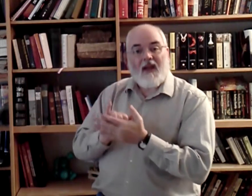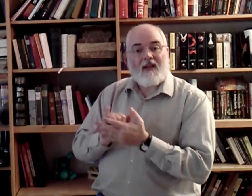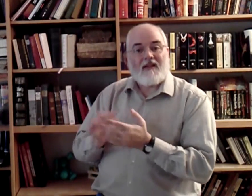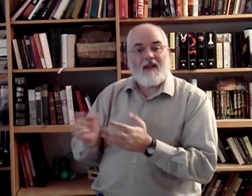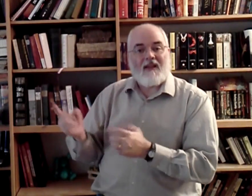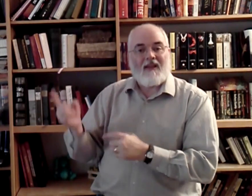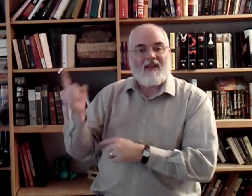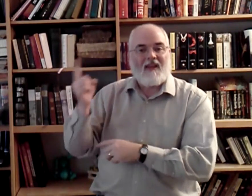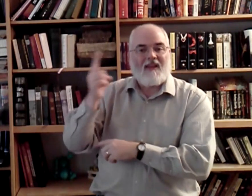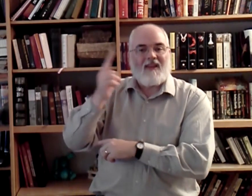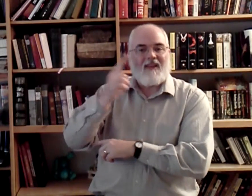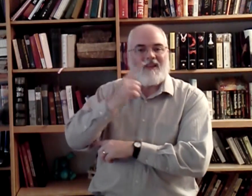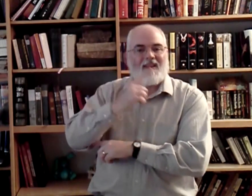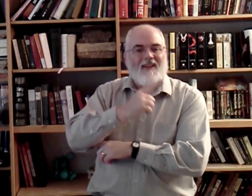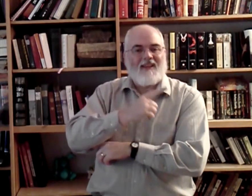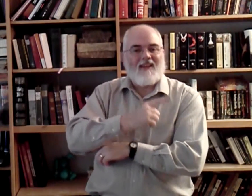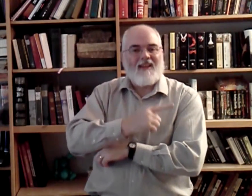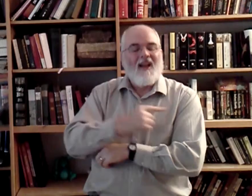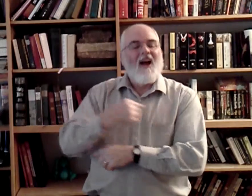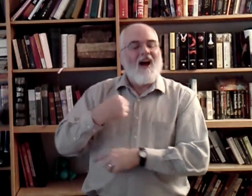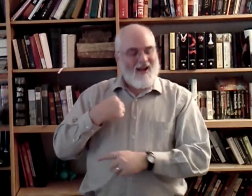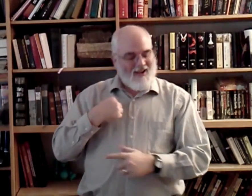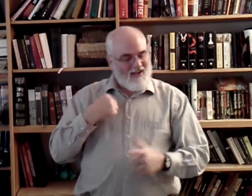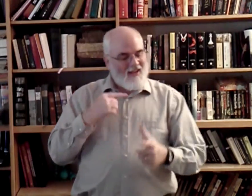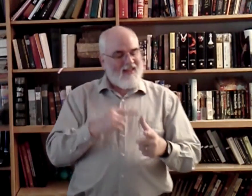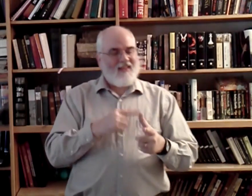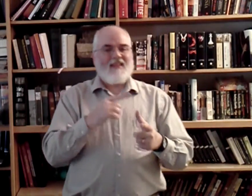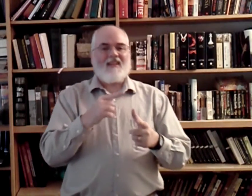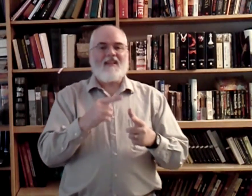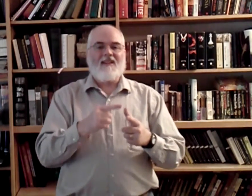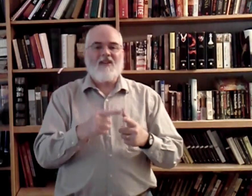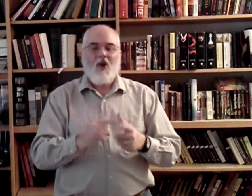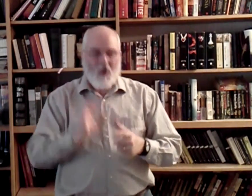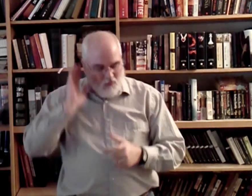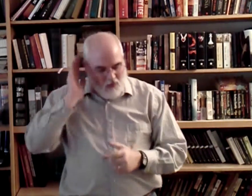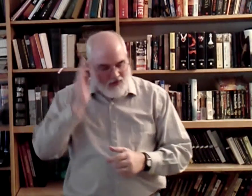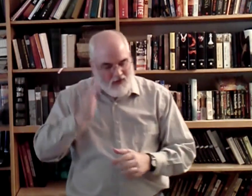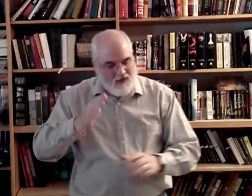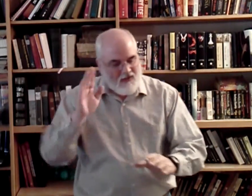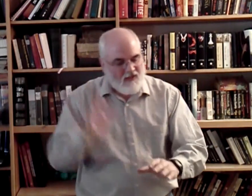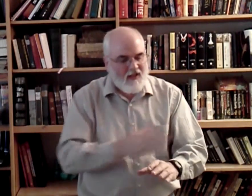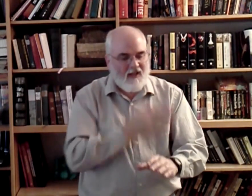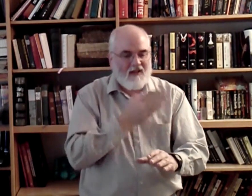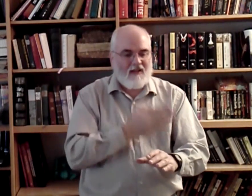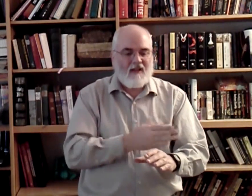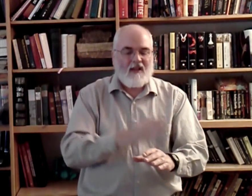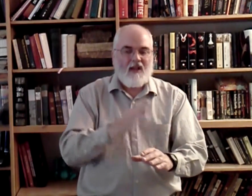that day? I then will sing